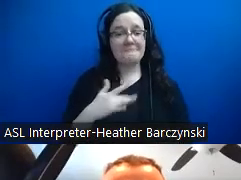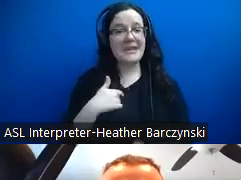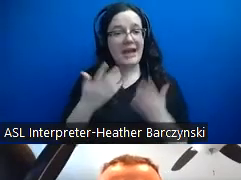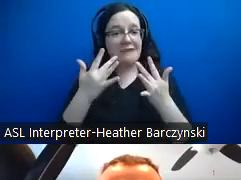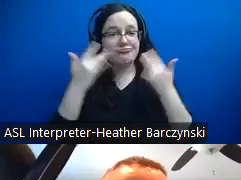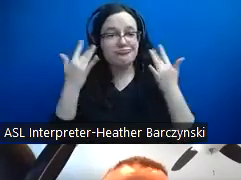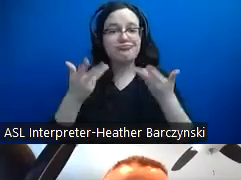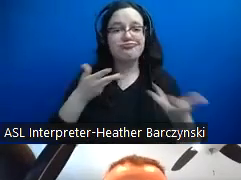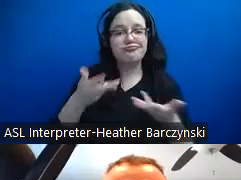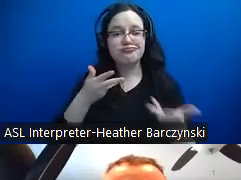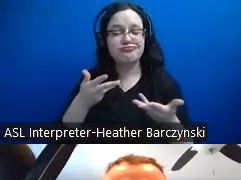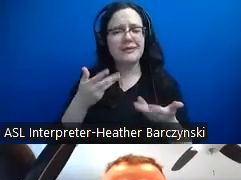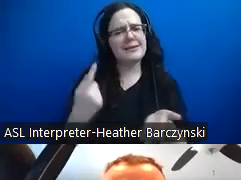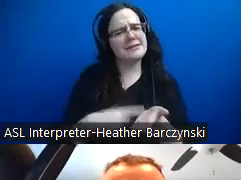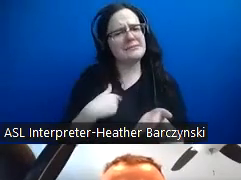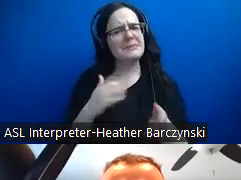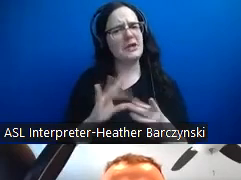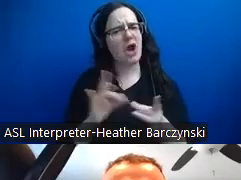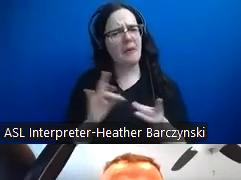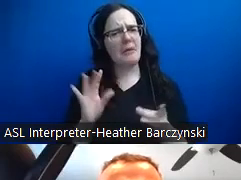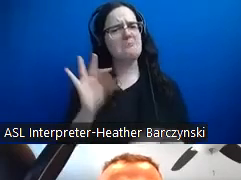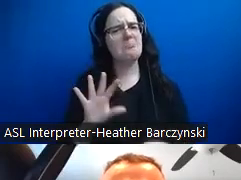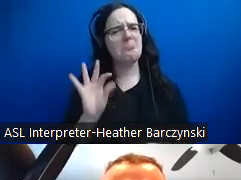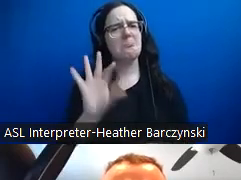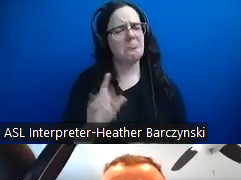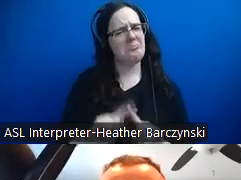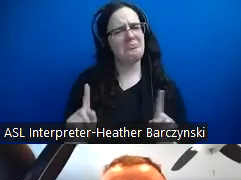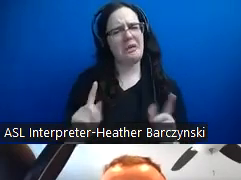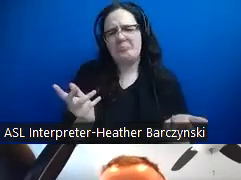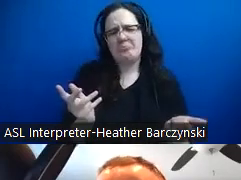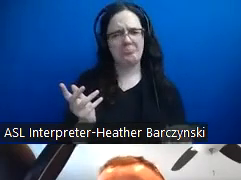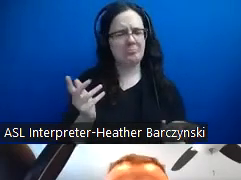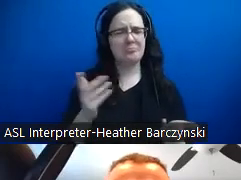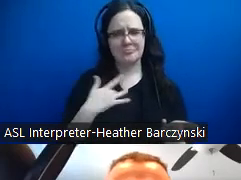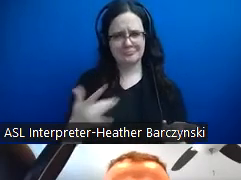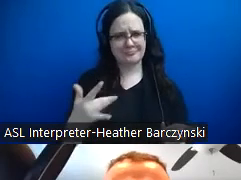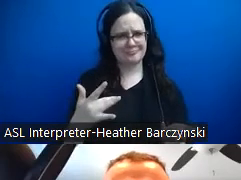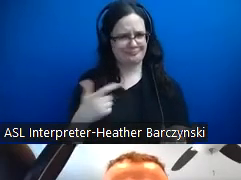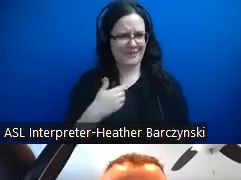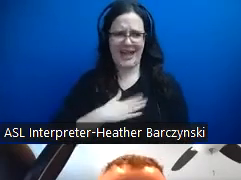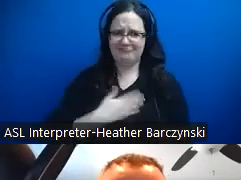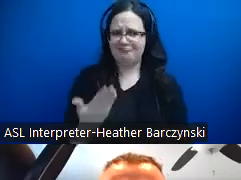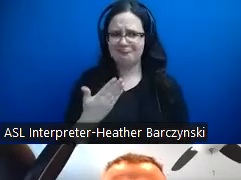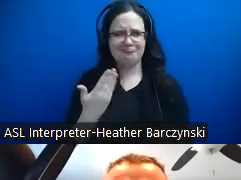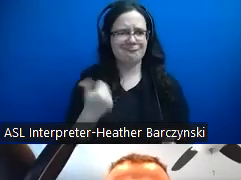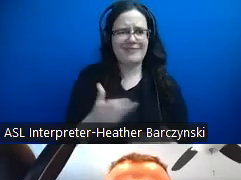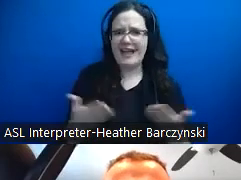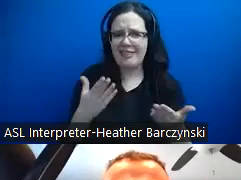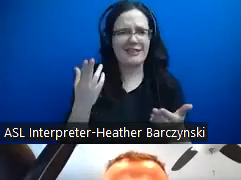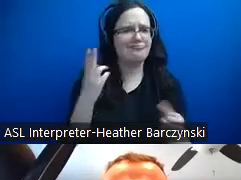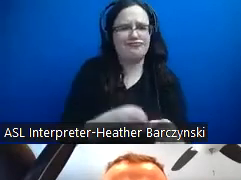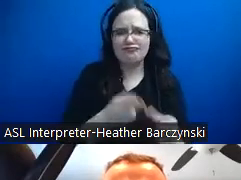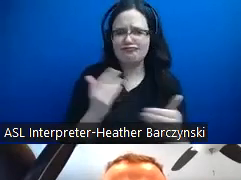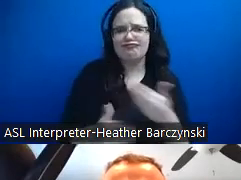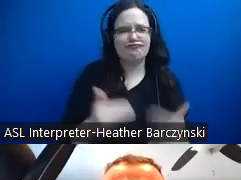go along, and I might have some comments here and there, but was always pretty much on board with what was happening. All of a sudden now I was disagreeing with